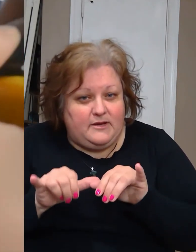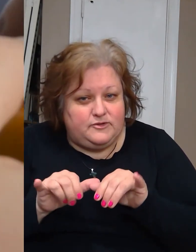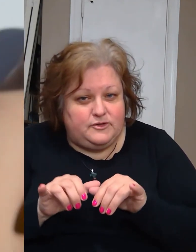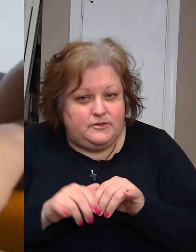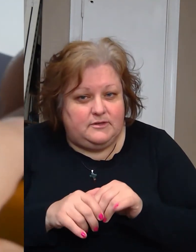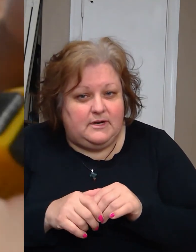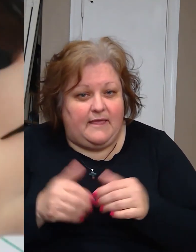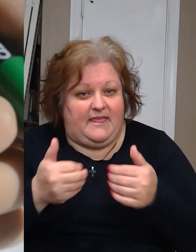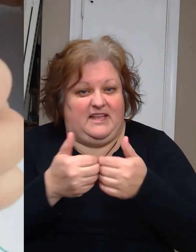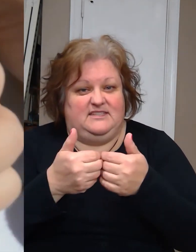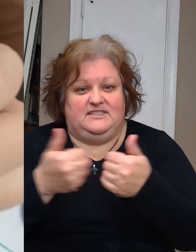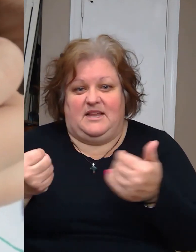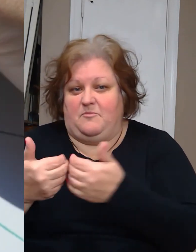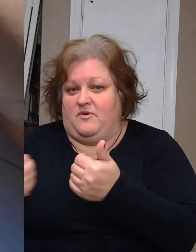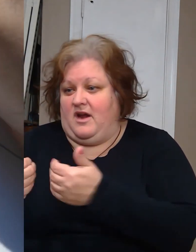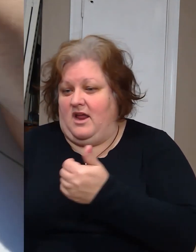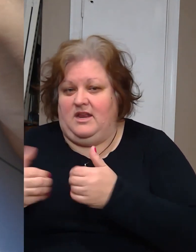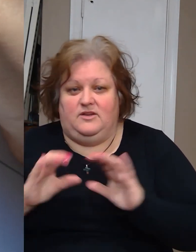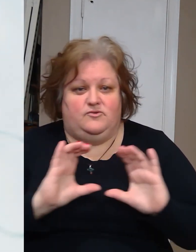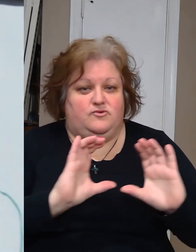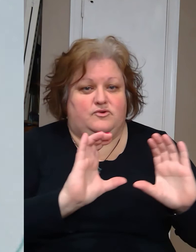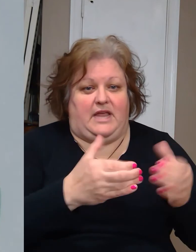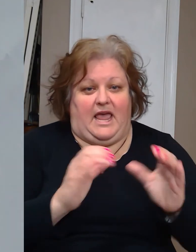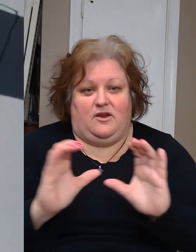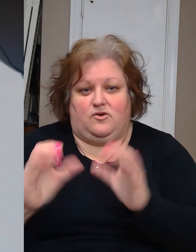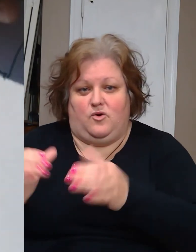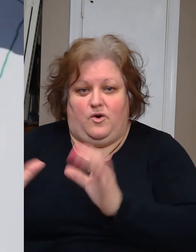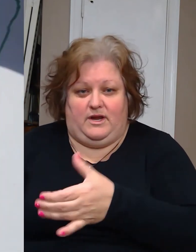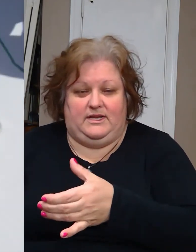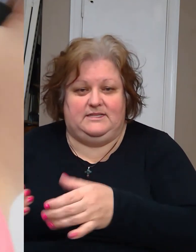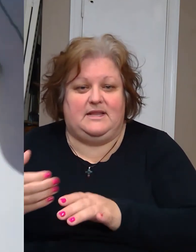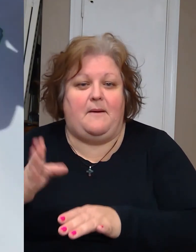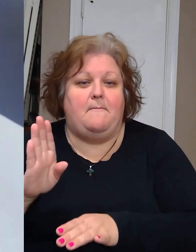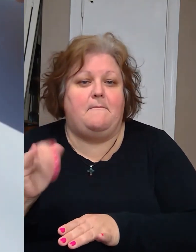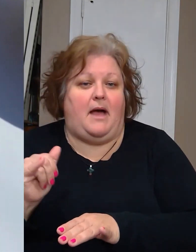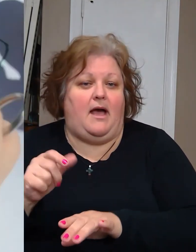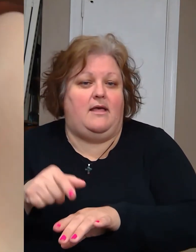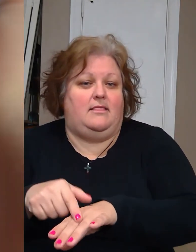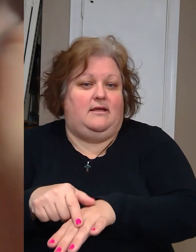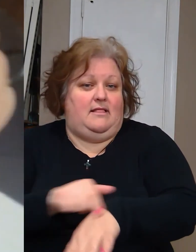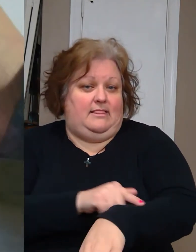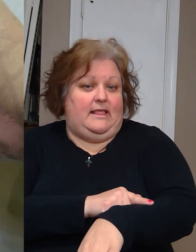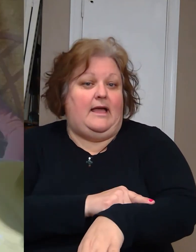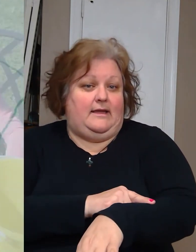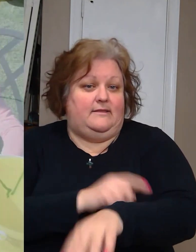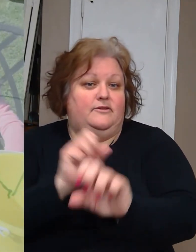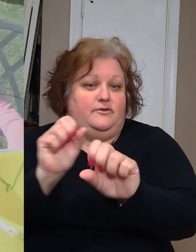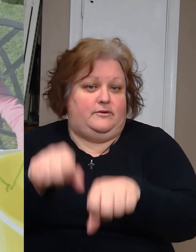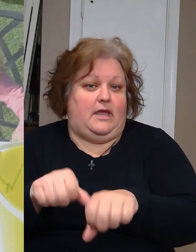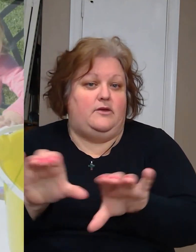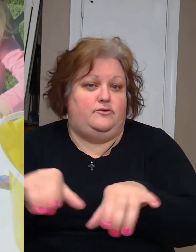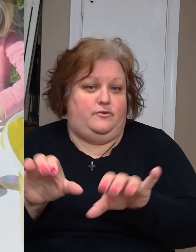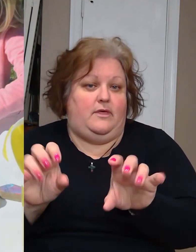then you could separate them into categories based on the length and the, what you find.